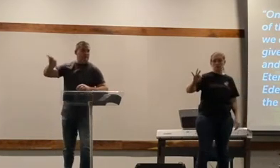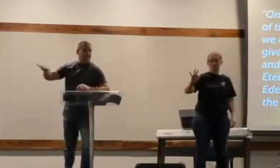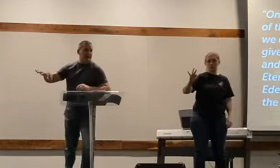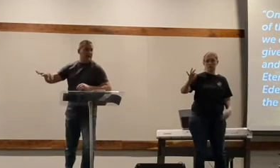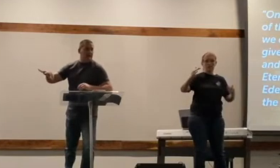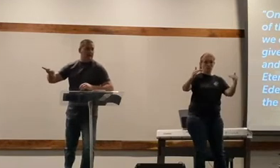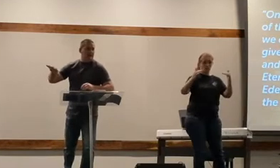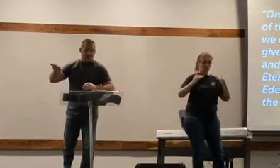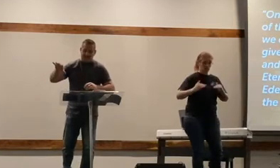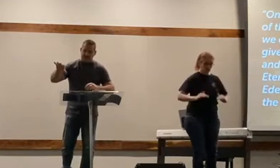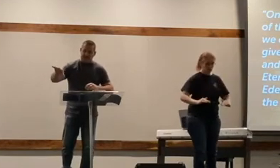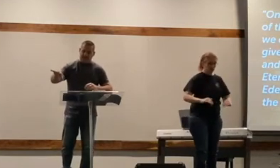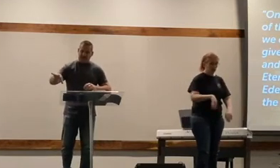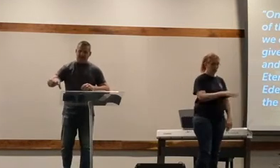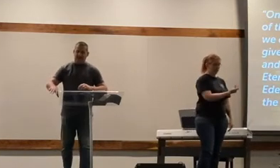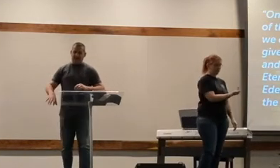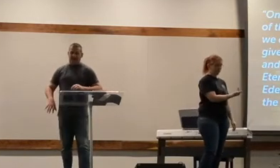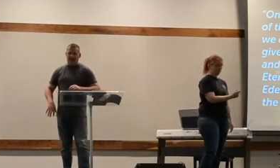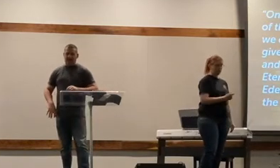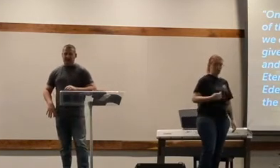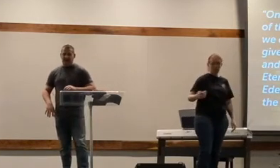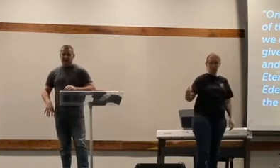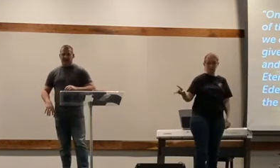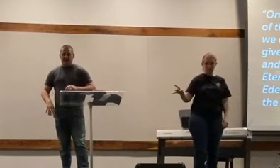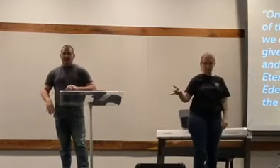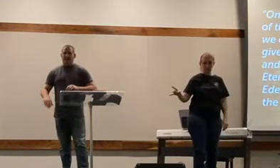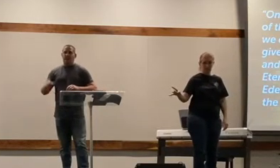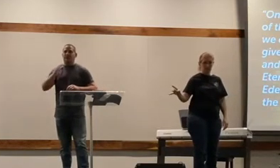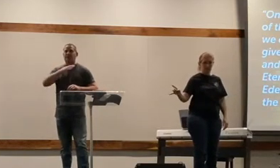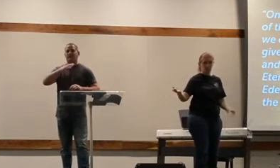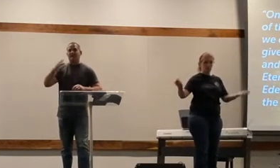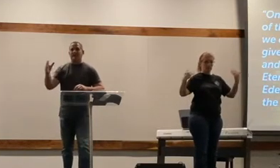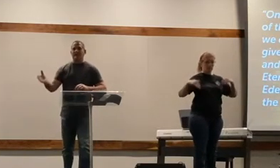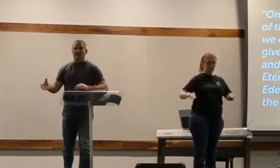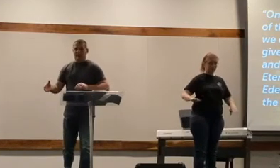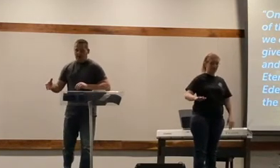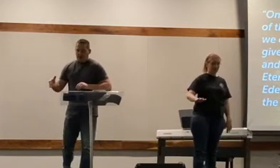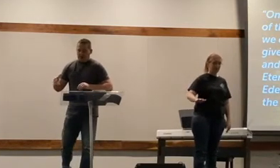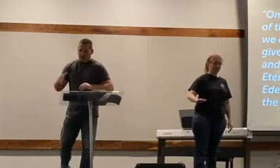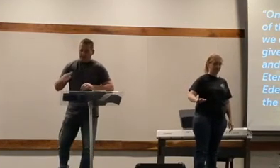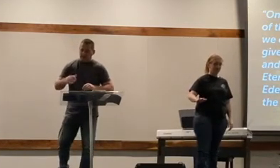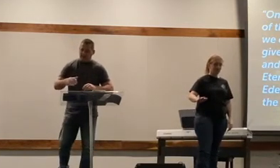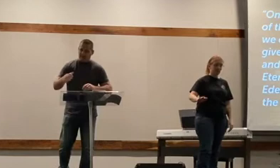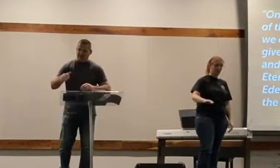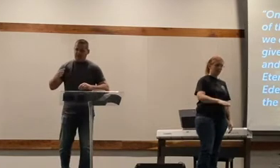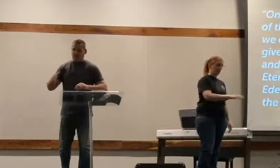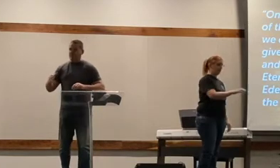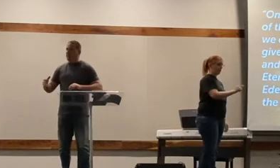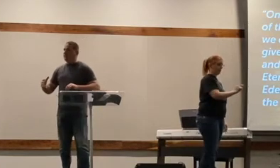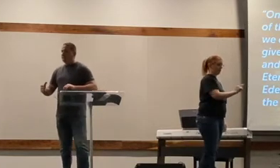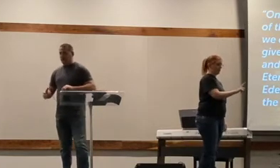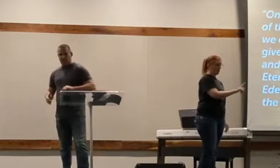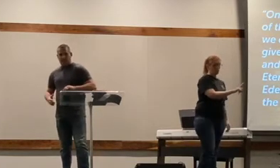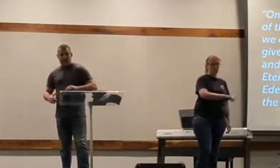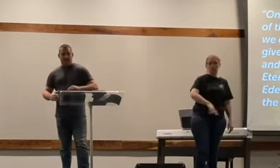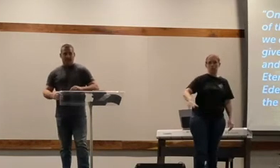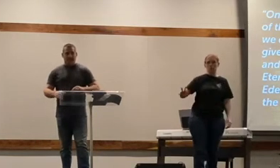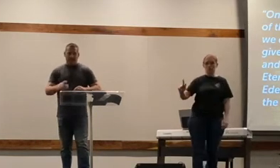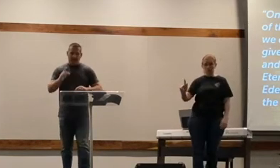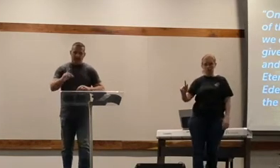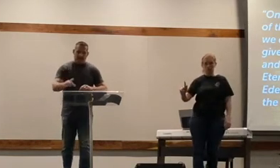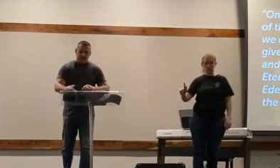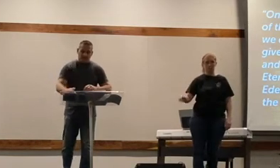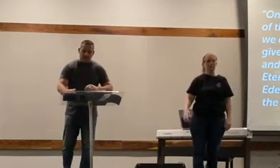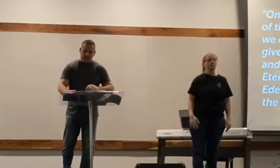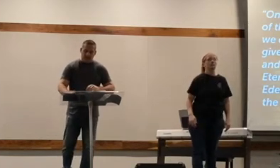going to jump down and look at verses 15 to 18. Then we're going to jump down again, and we're going to look at verses 21 through 23.